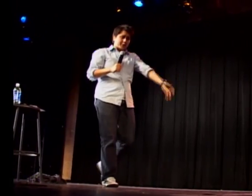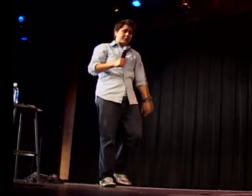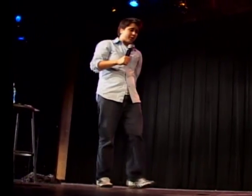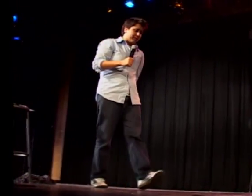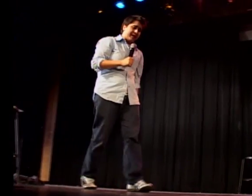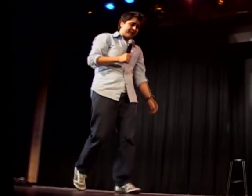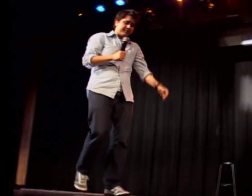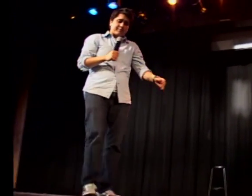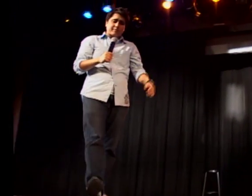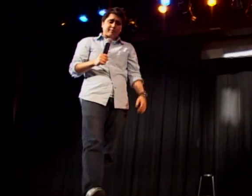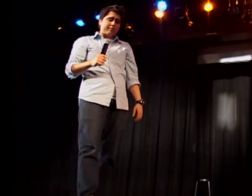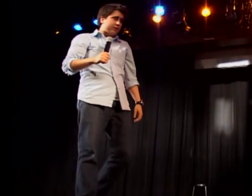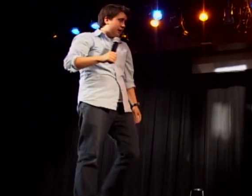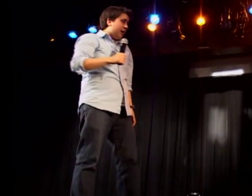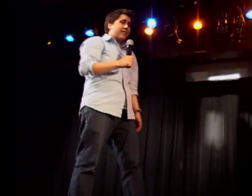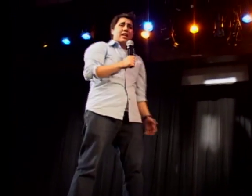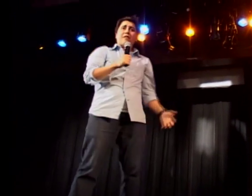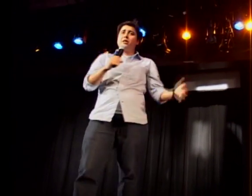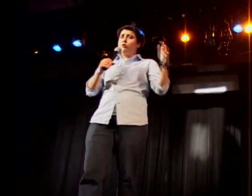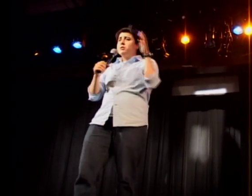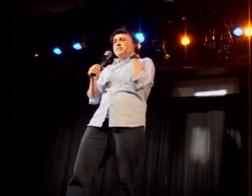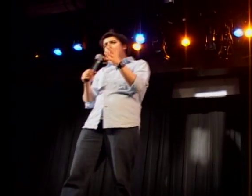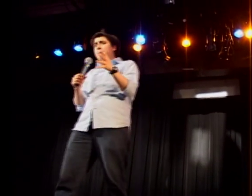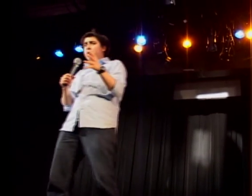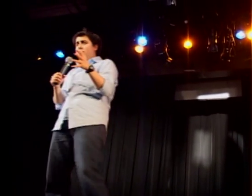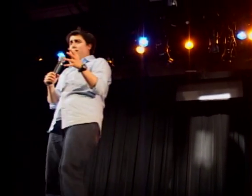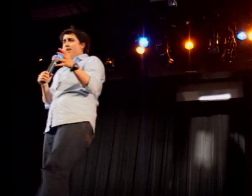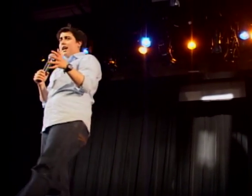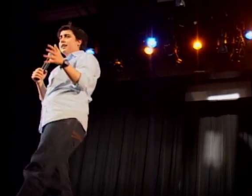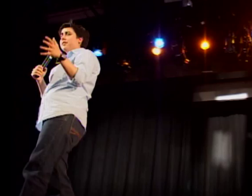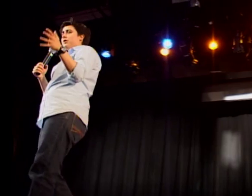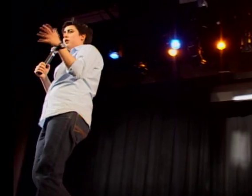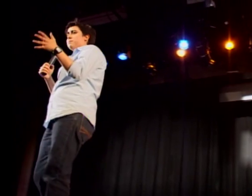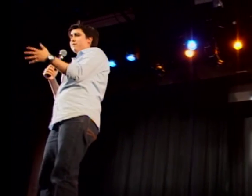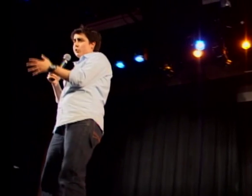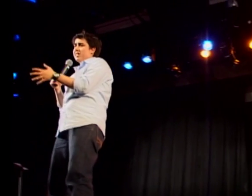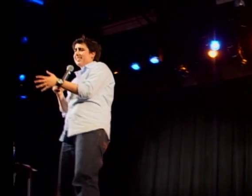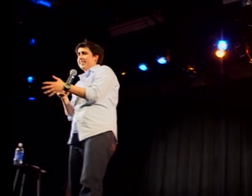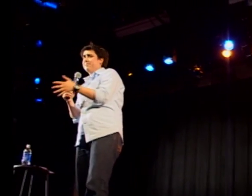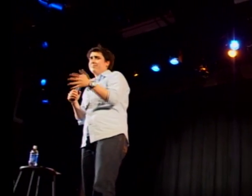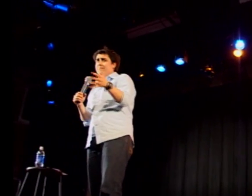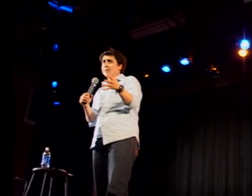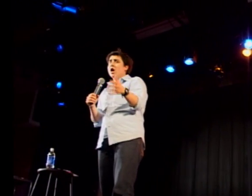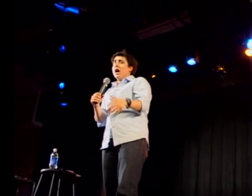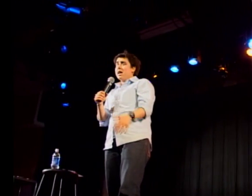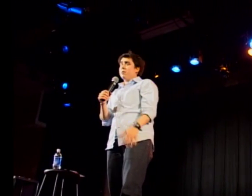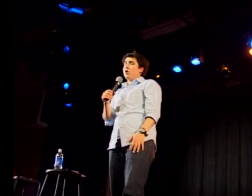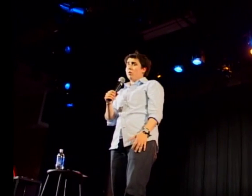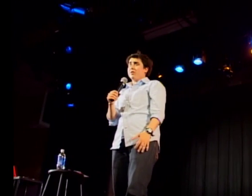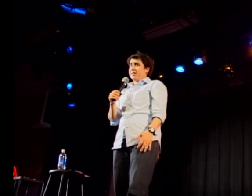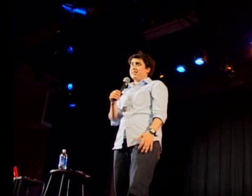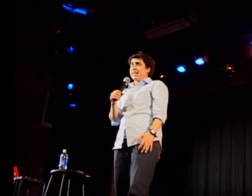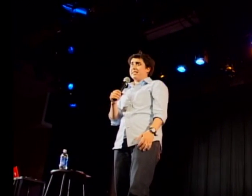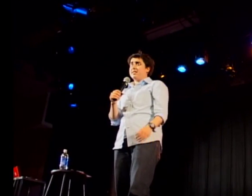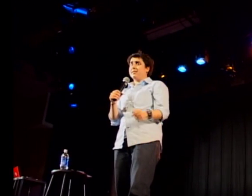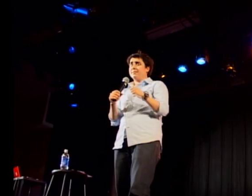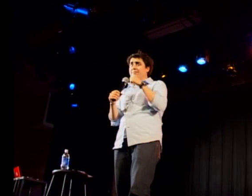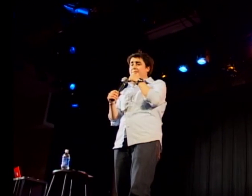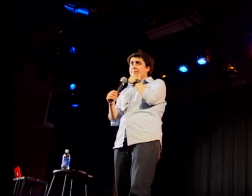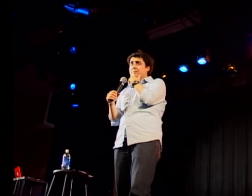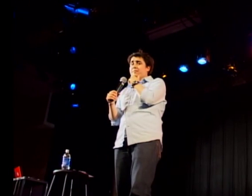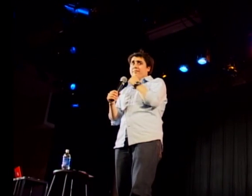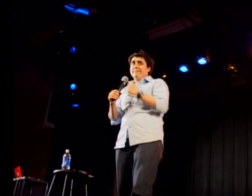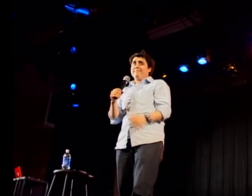My mother also told me that if I used a tampon, I lost my virginity. I am a whore these